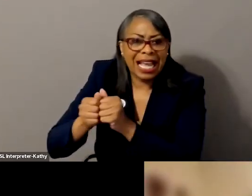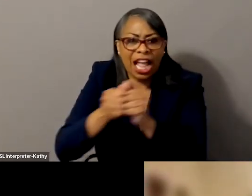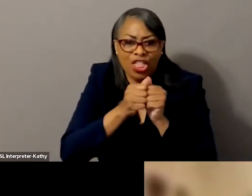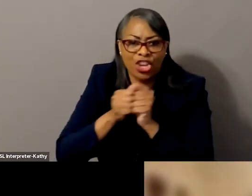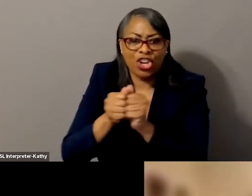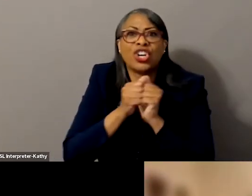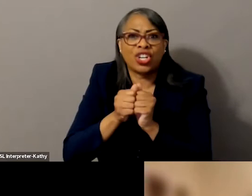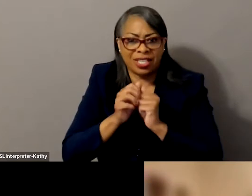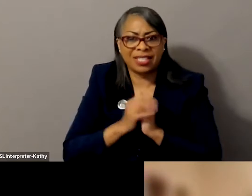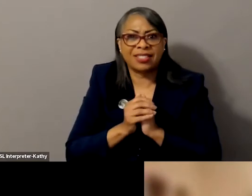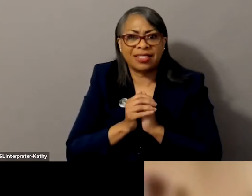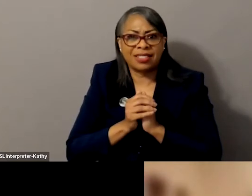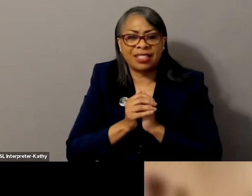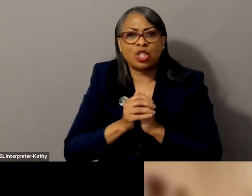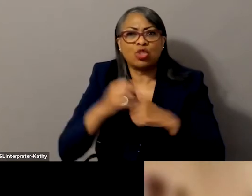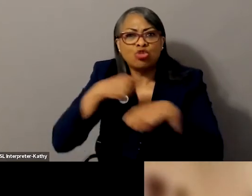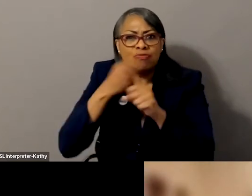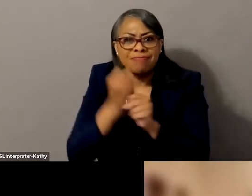data.